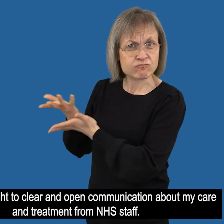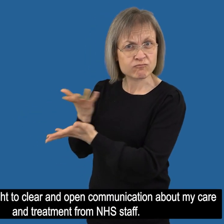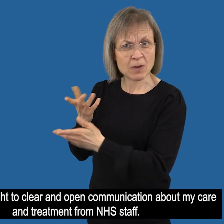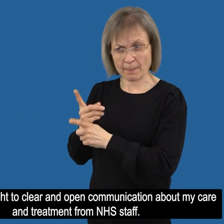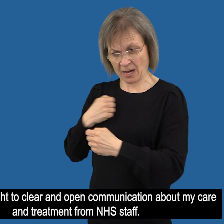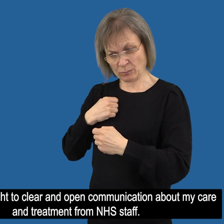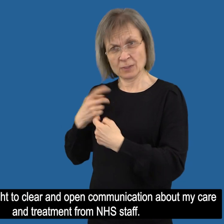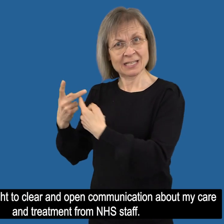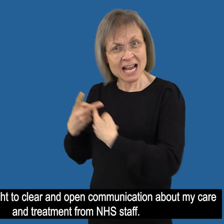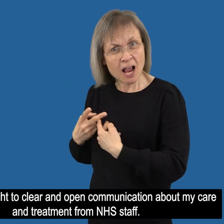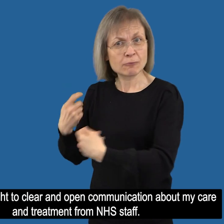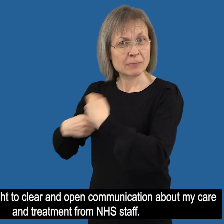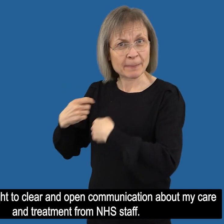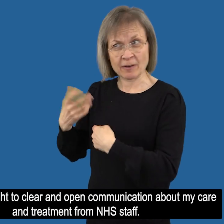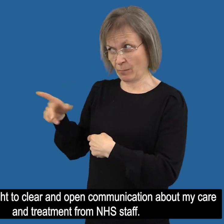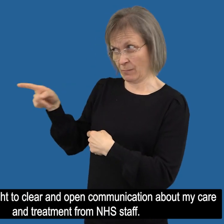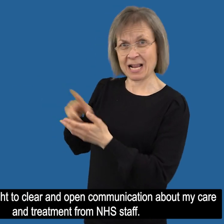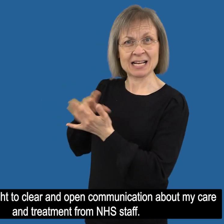treatment from NHS staff.